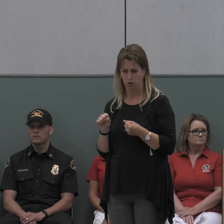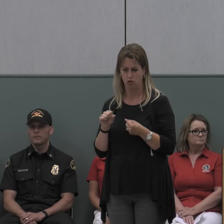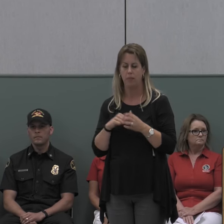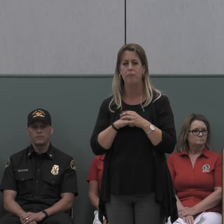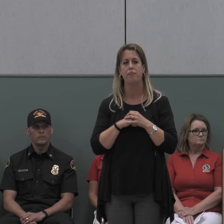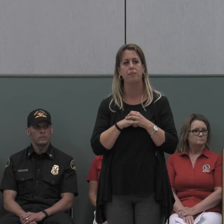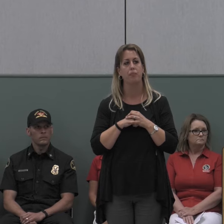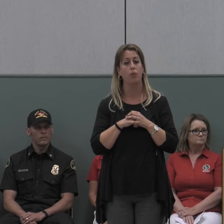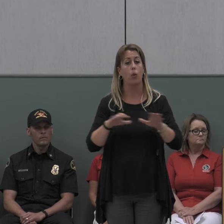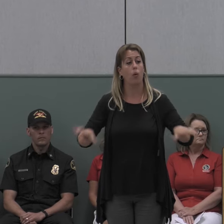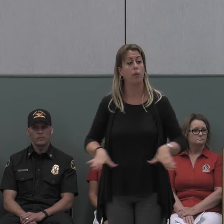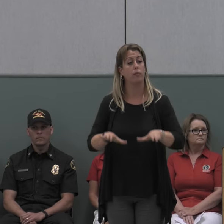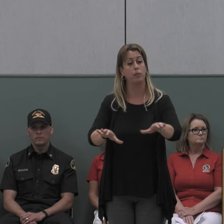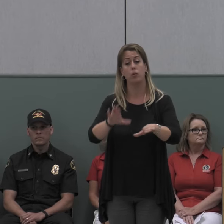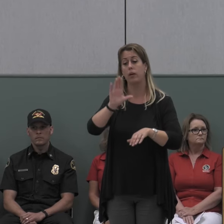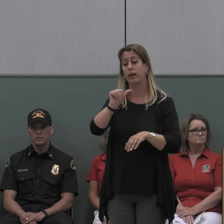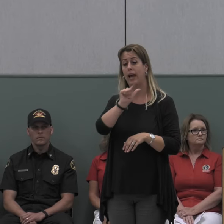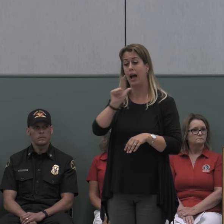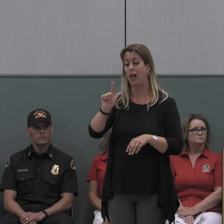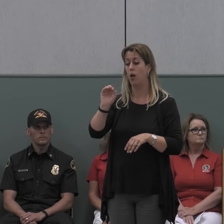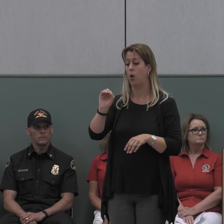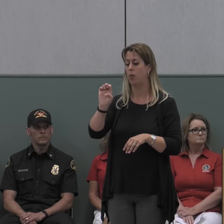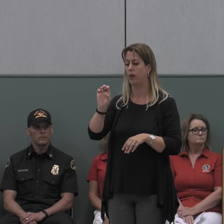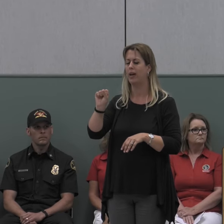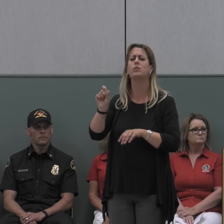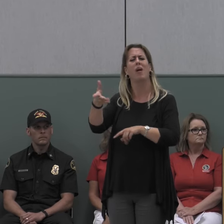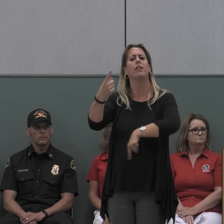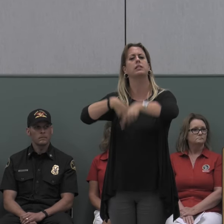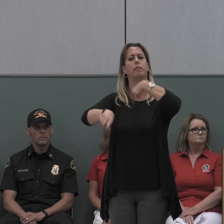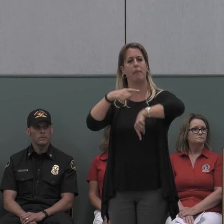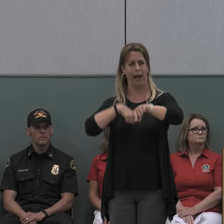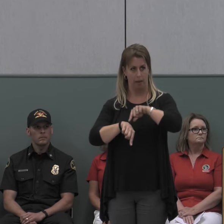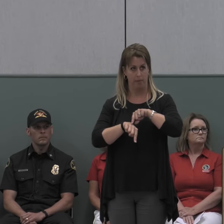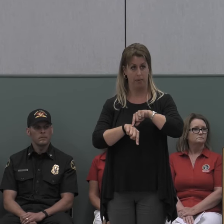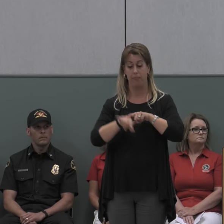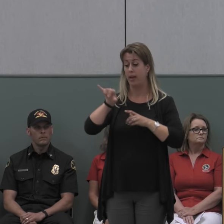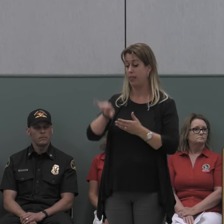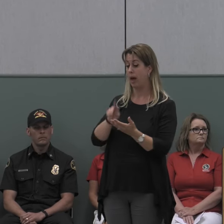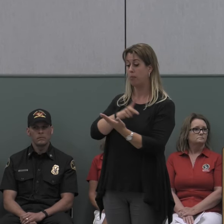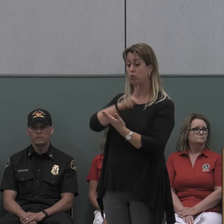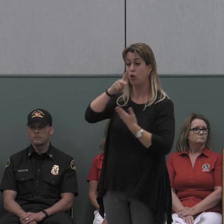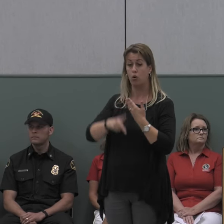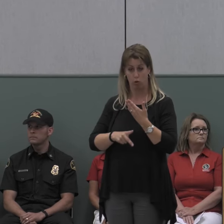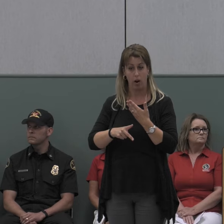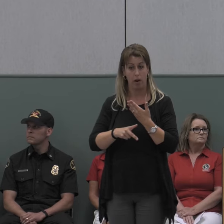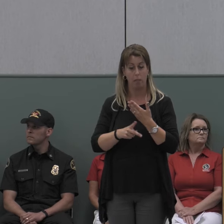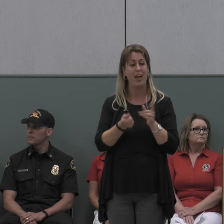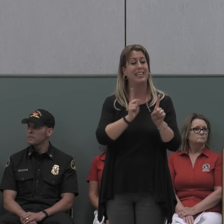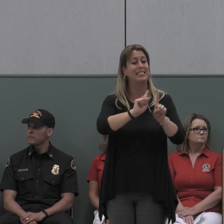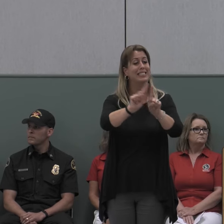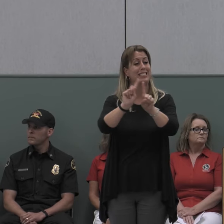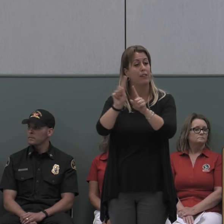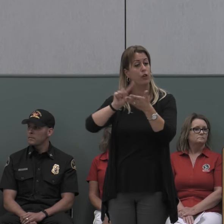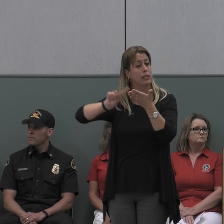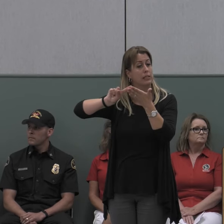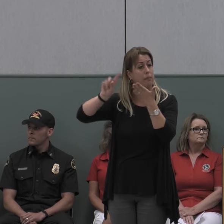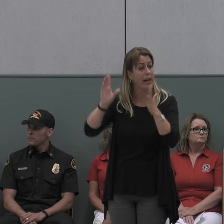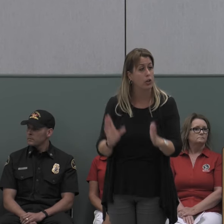the Cal OES group. Well, let's start back. When we first started that program, we had a bunch of inspectors come in from the